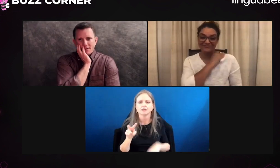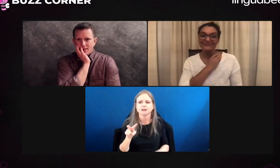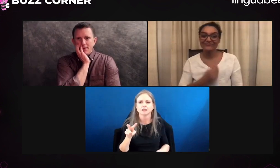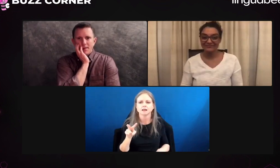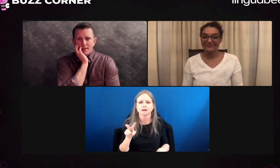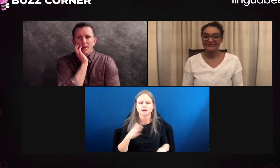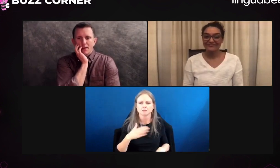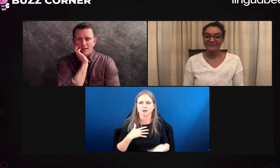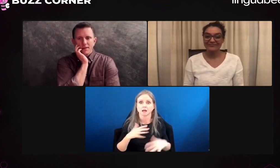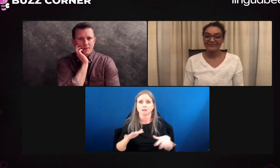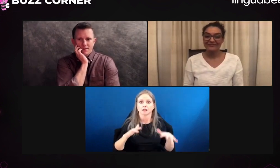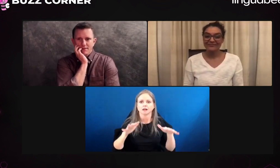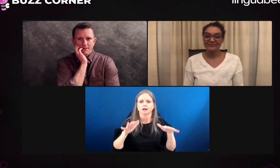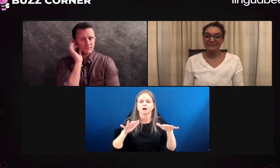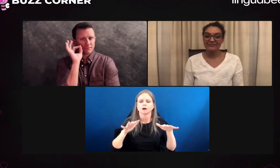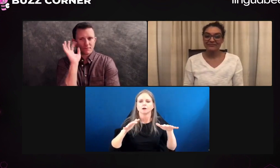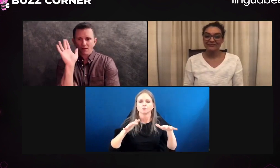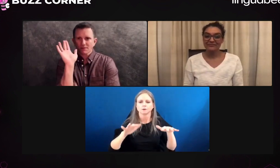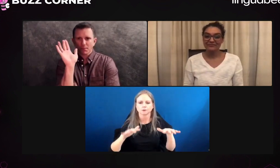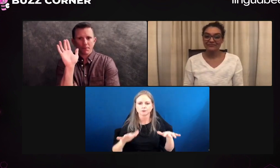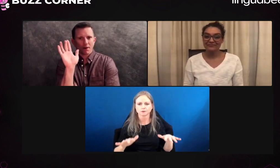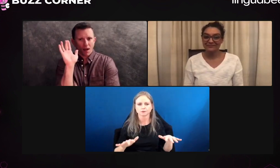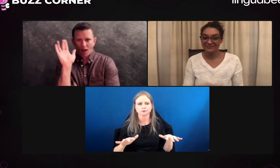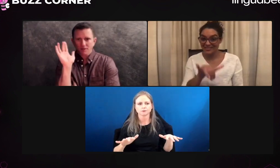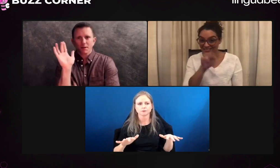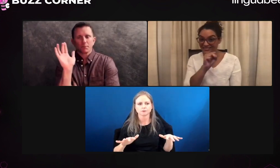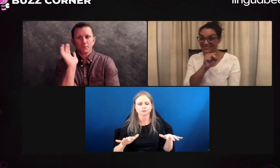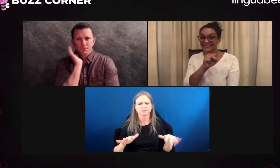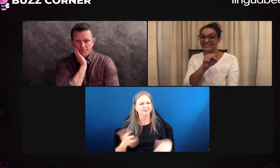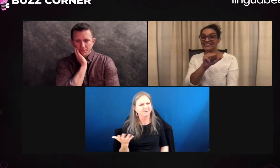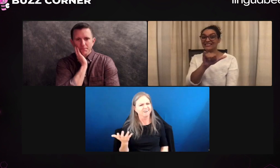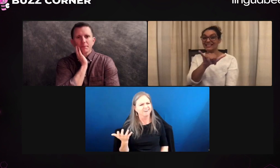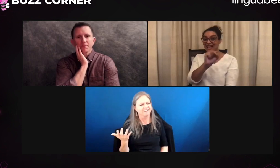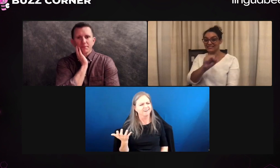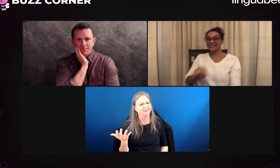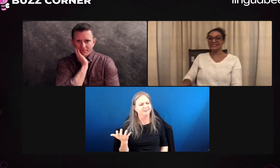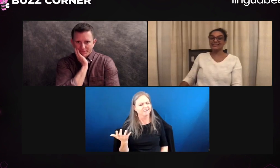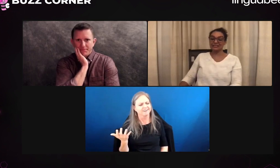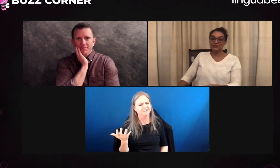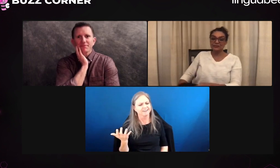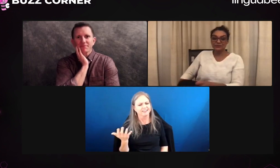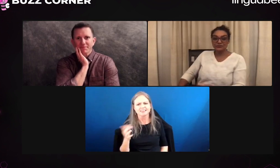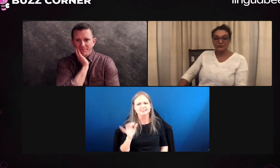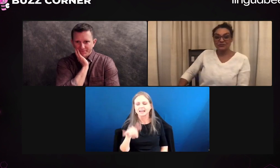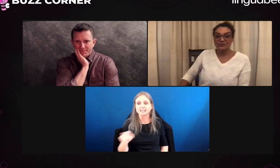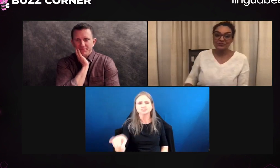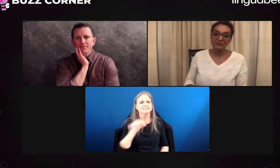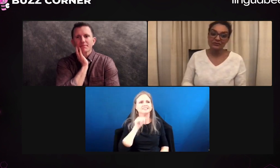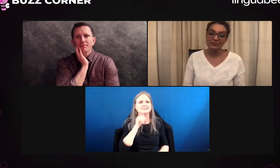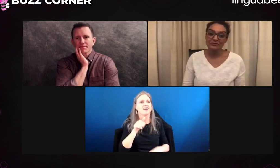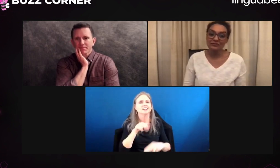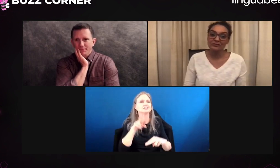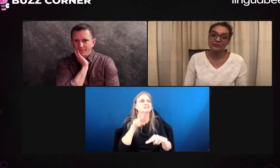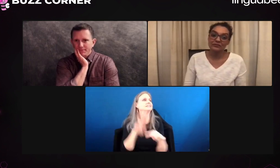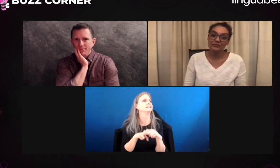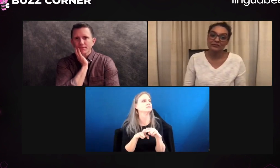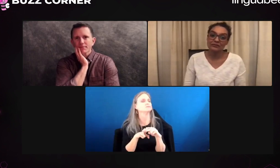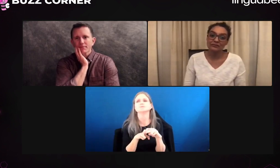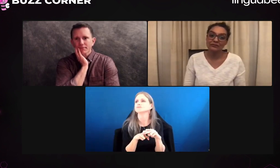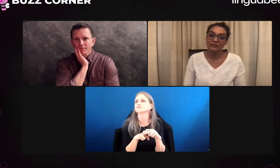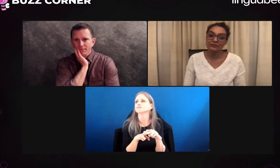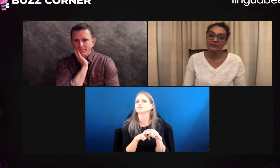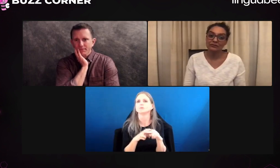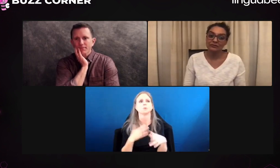this environmental noise and the friendly banter in the hallway, that really calmed me. That's Yes.